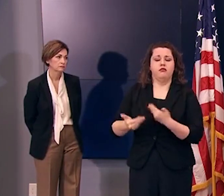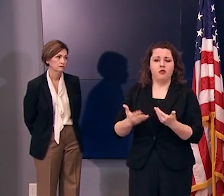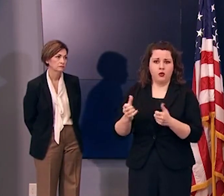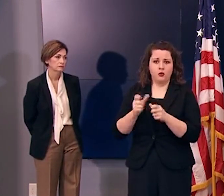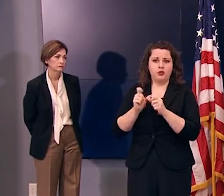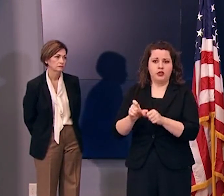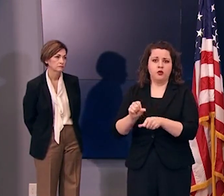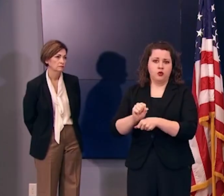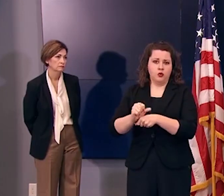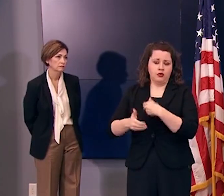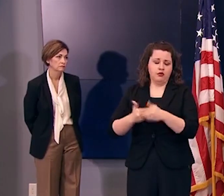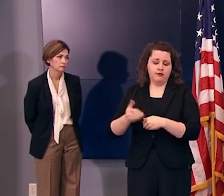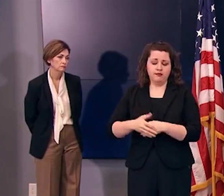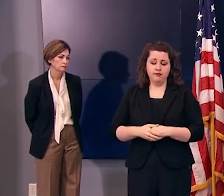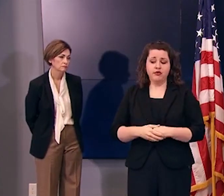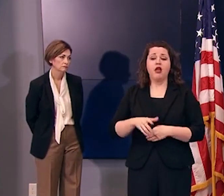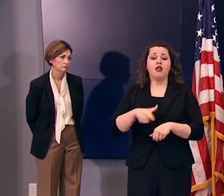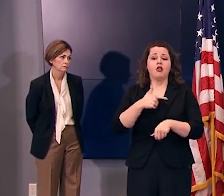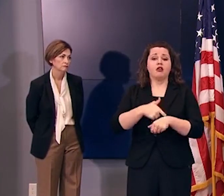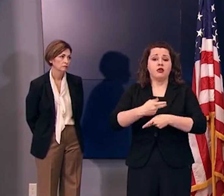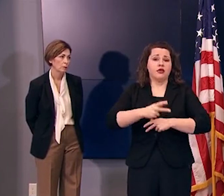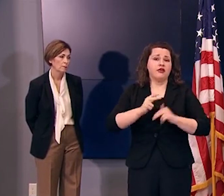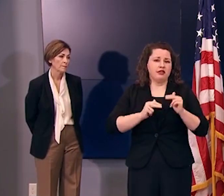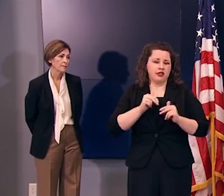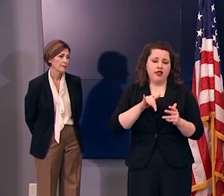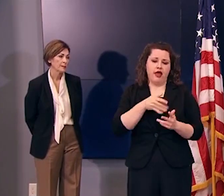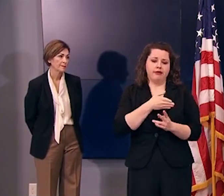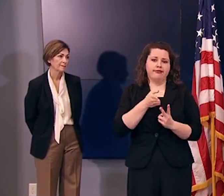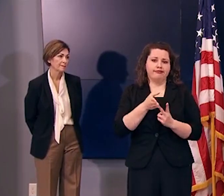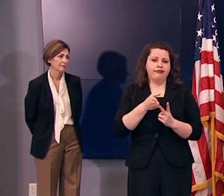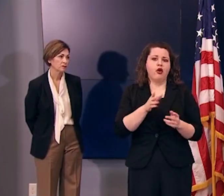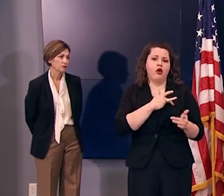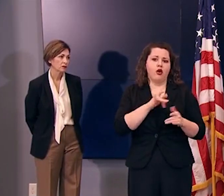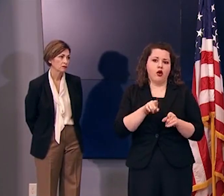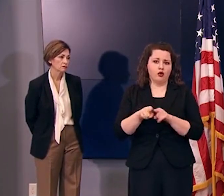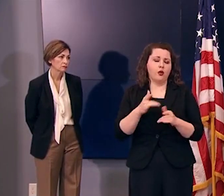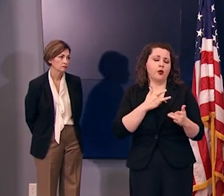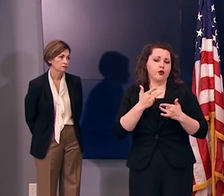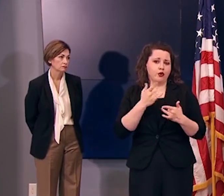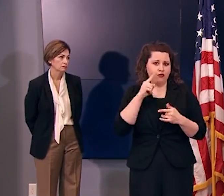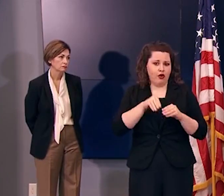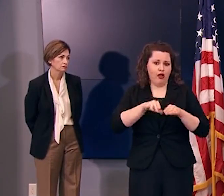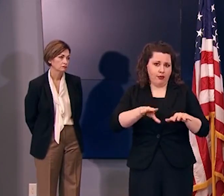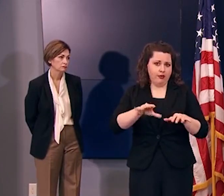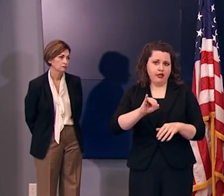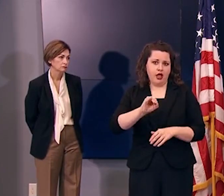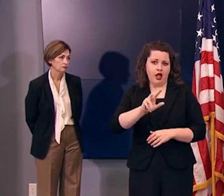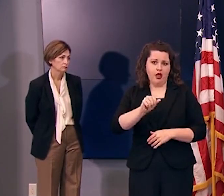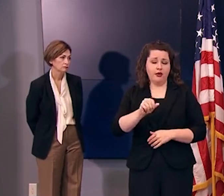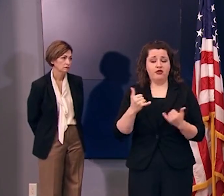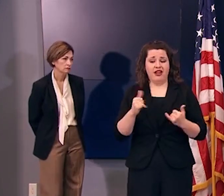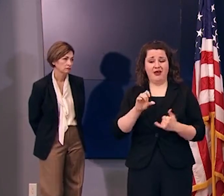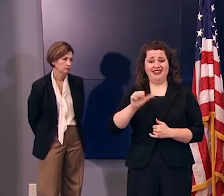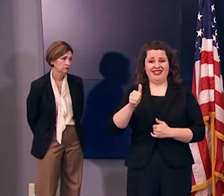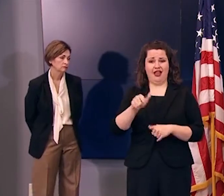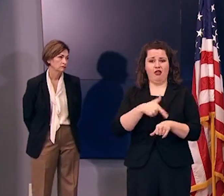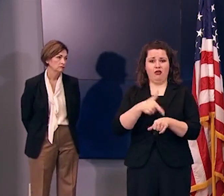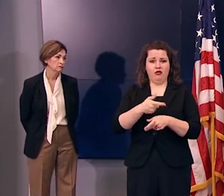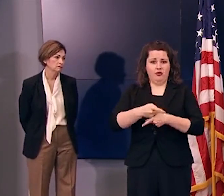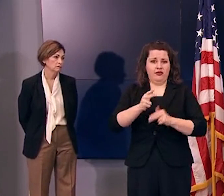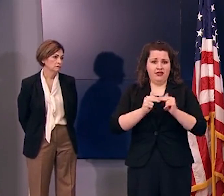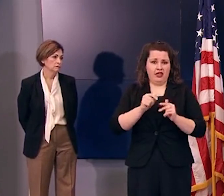care facilities is the other area that continues to be a concern for outbreaks in Iowa. Currently, there are 10 long-term care